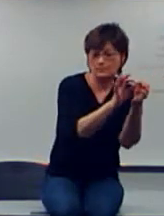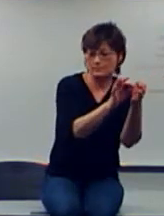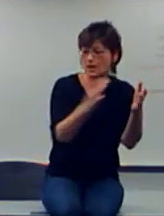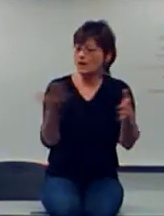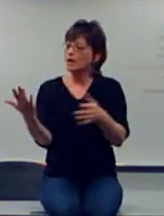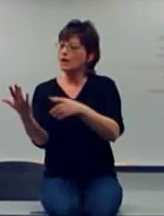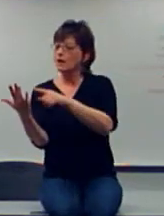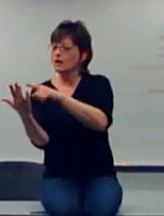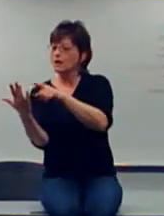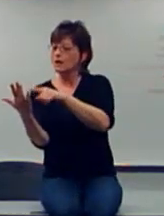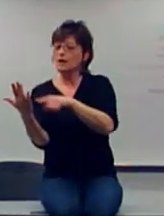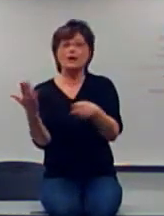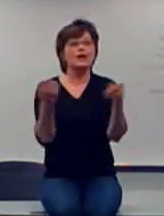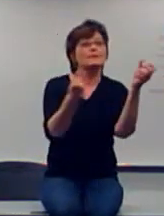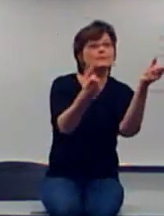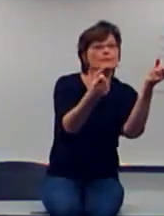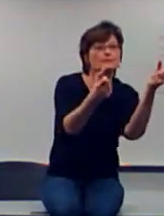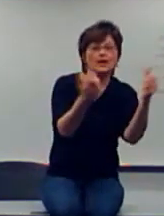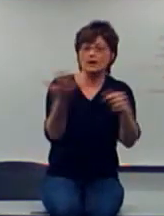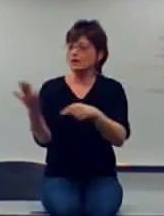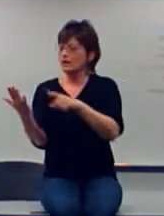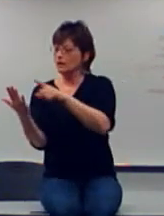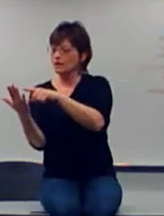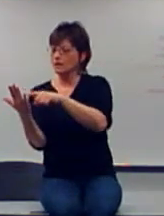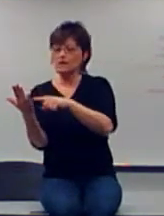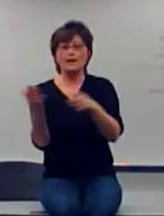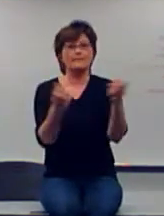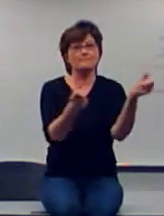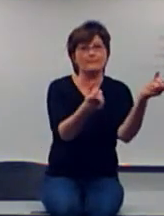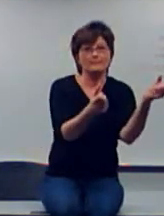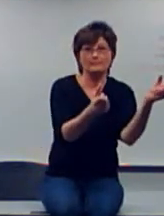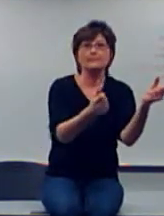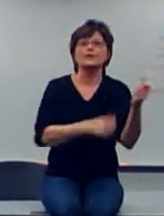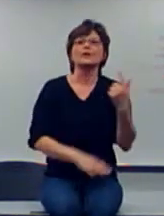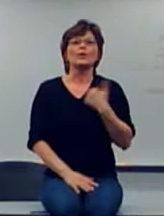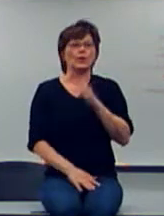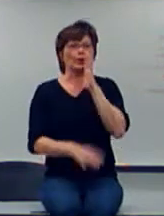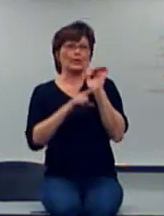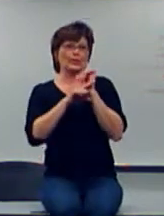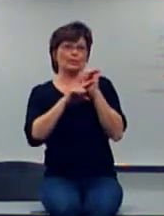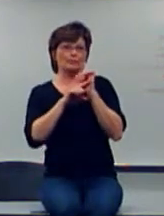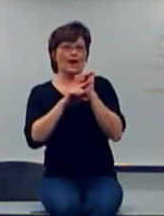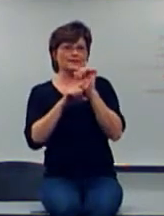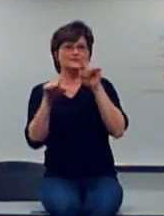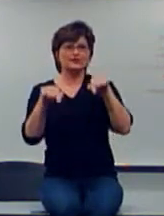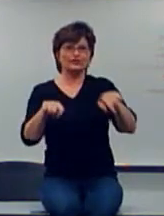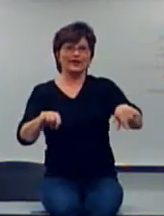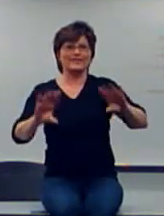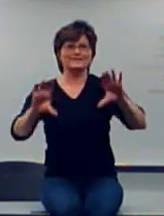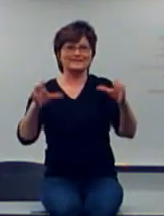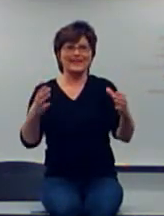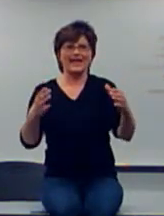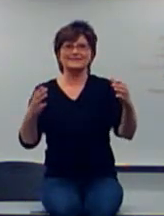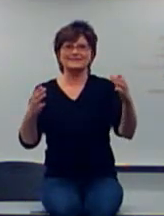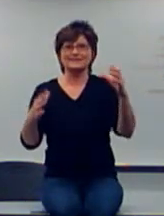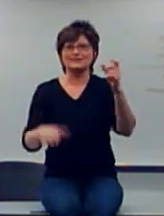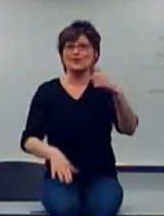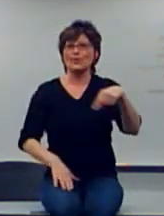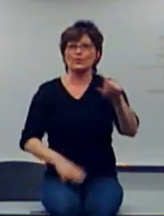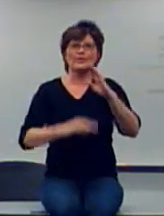and then you're gonna interpret it. And you keep looking back to the paper. We're gonna practice that during